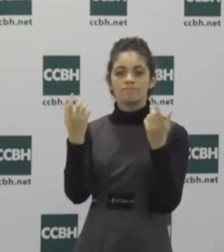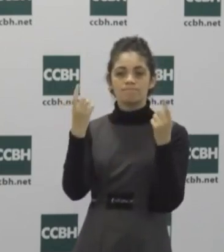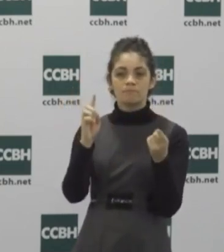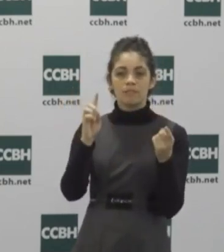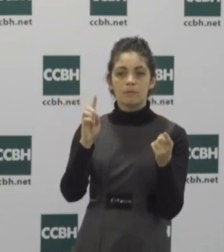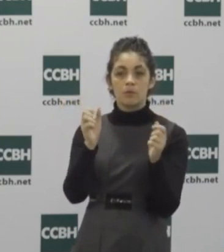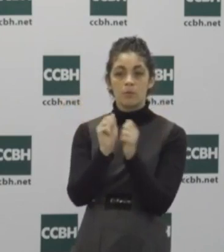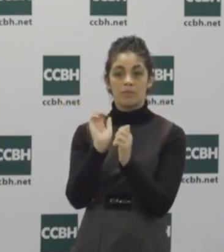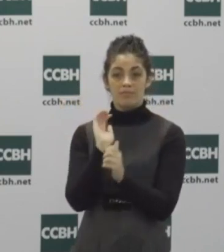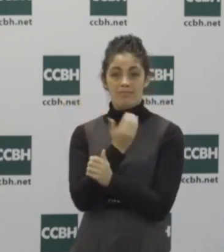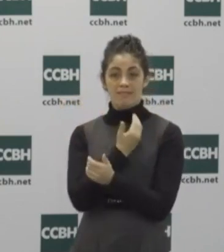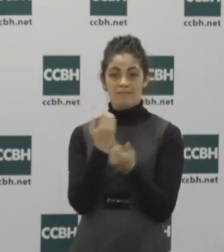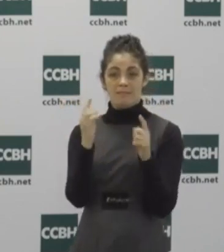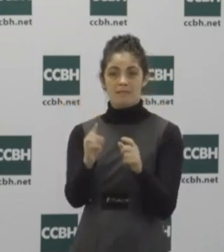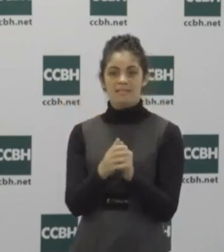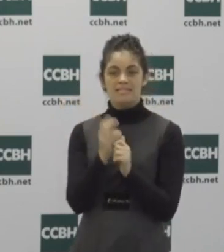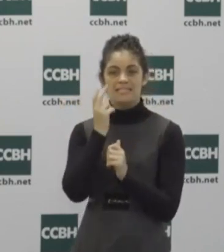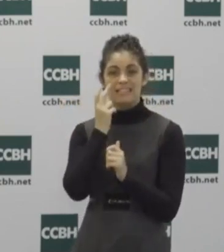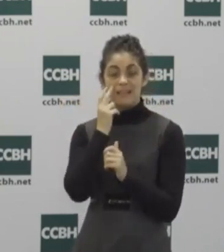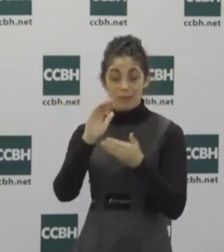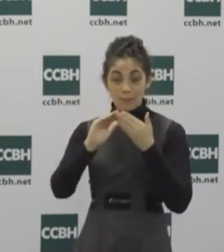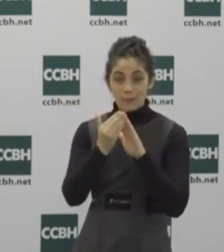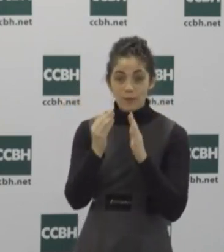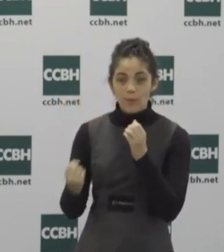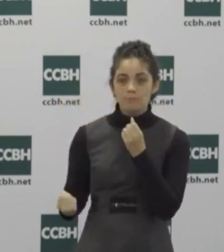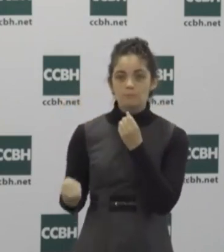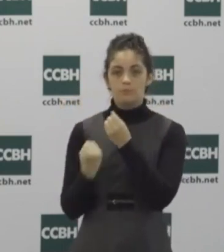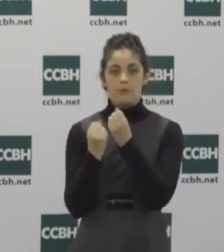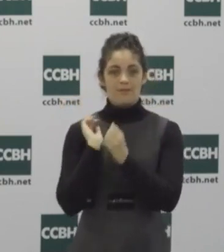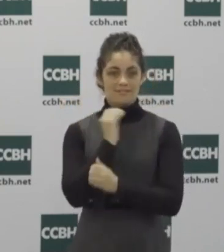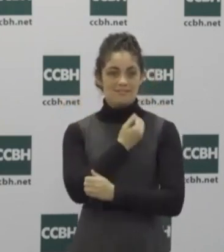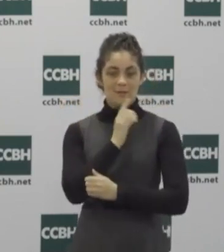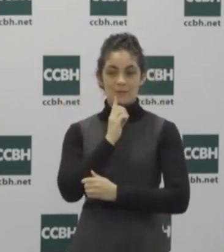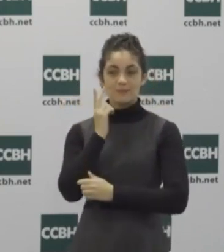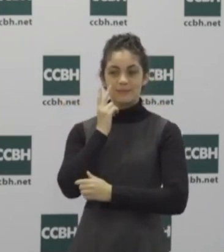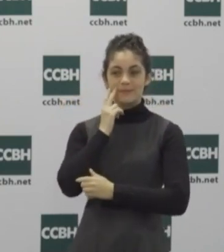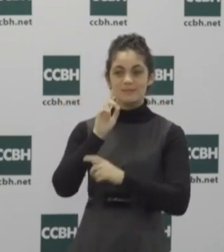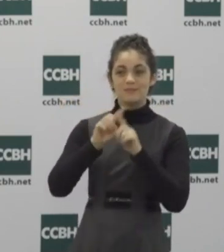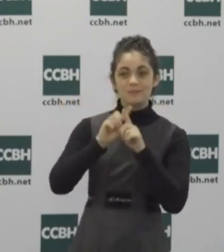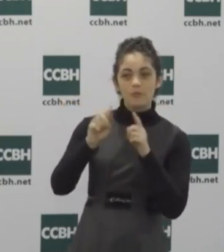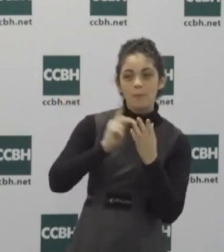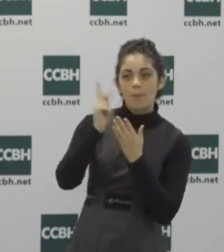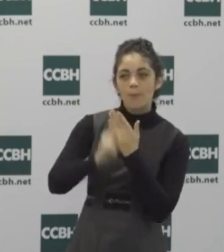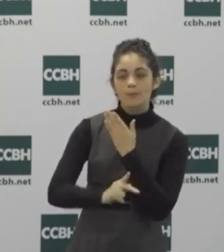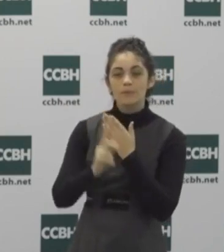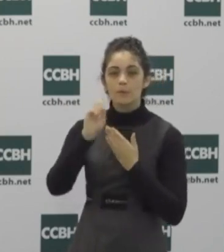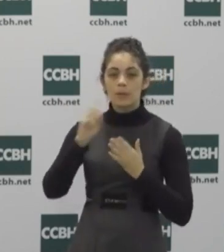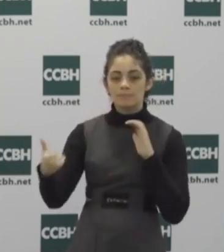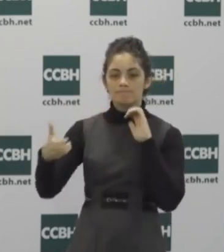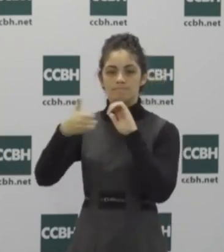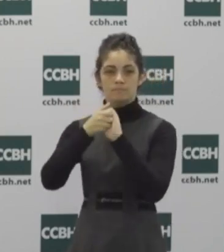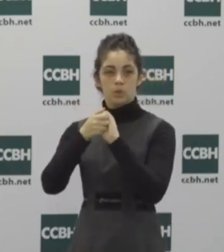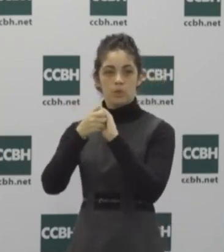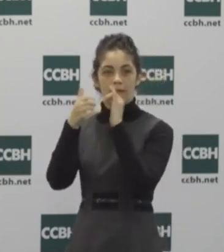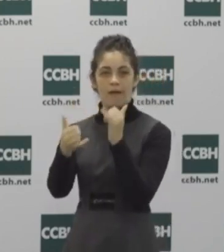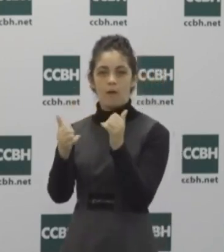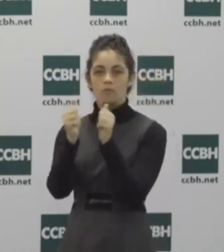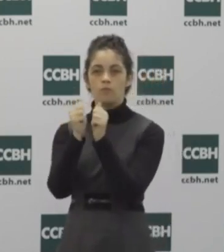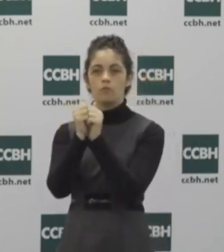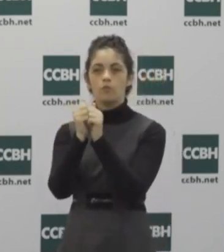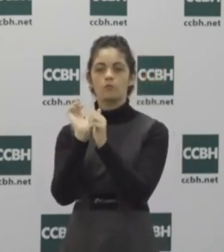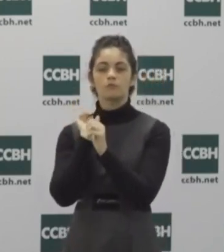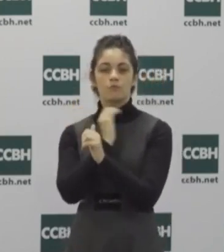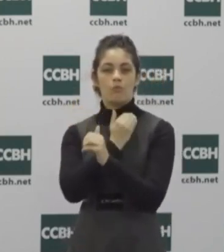tragedies. To see the community step up and have programs that fill gaps in need to really help those